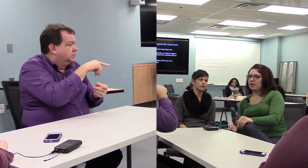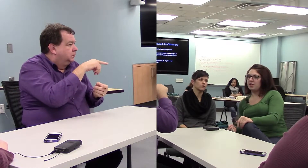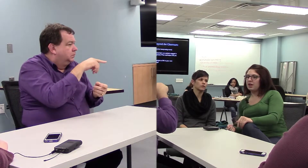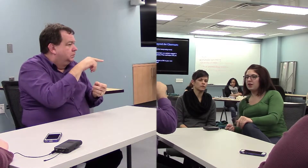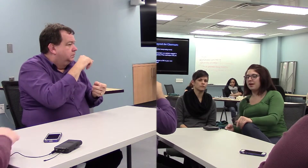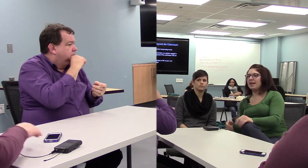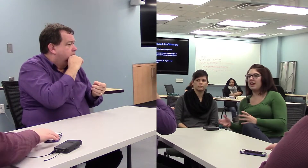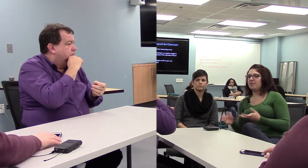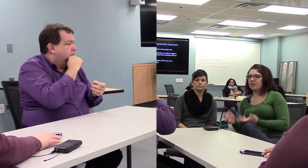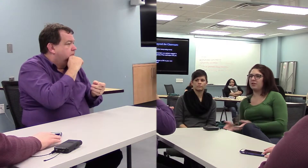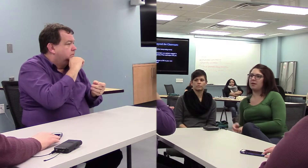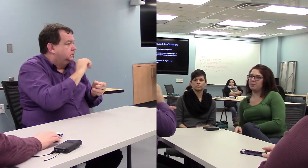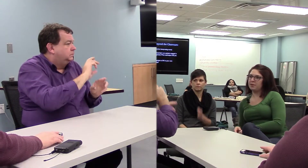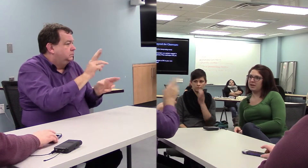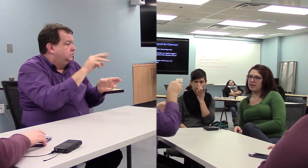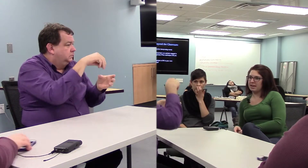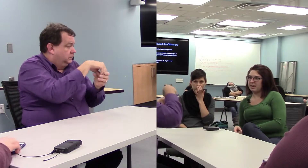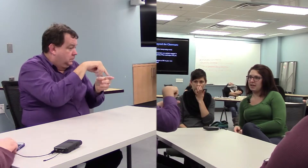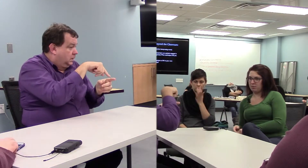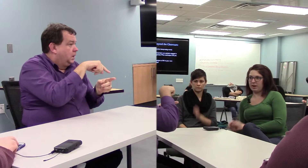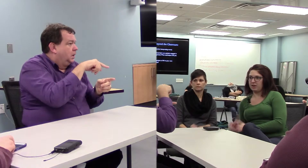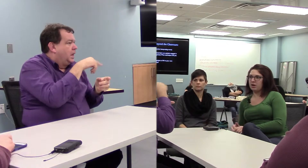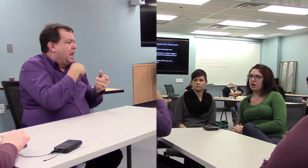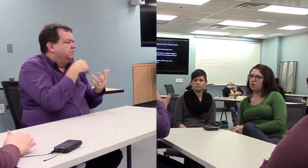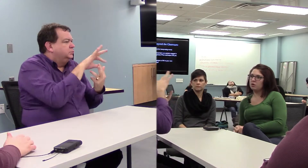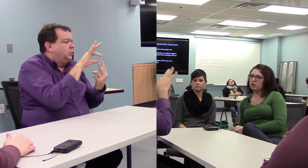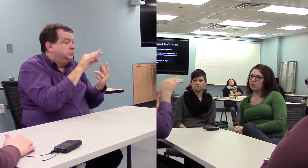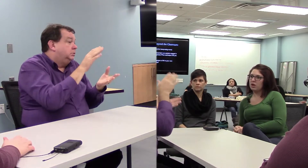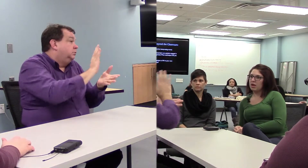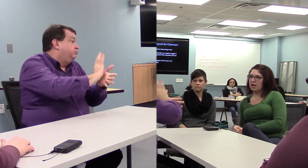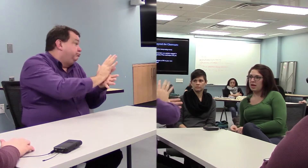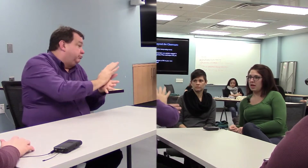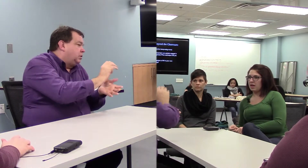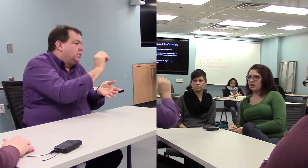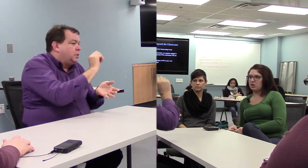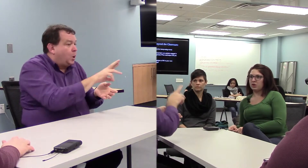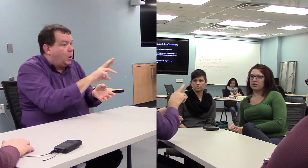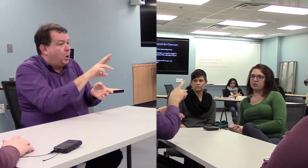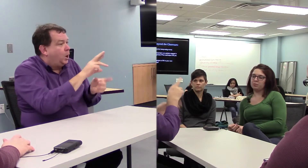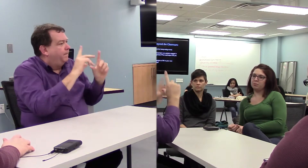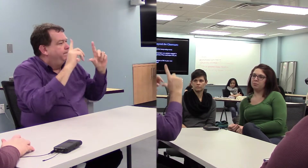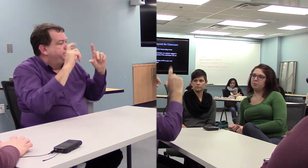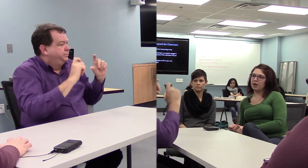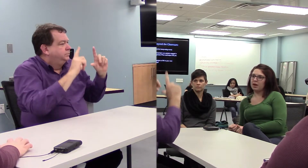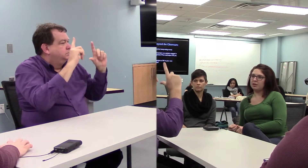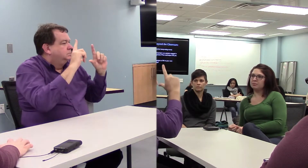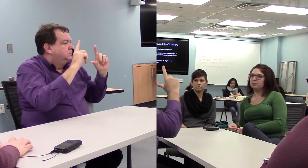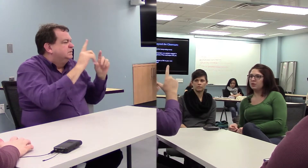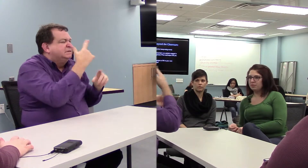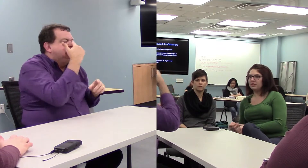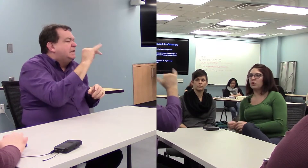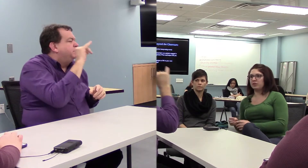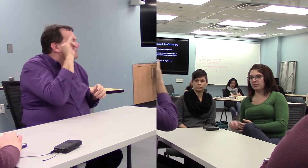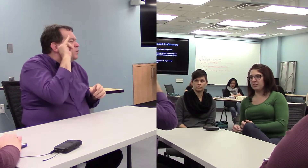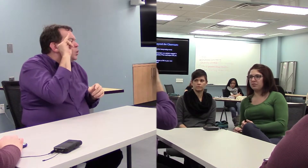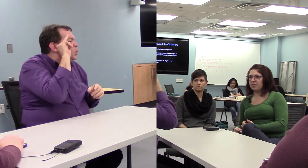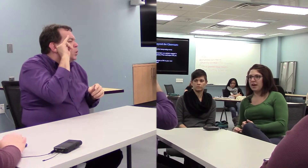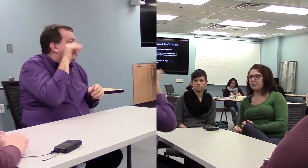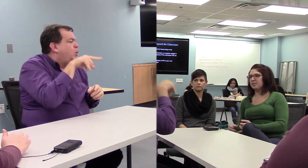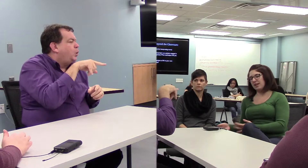It already had video capability in it, ready to go. You could do movies or still frames, kind of like